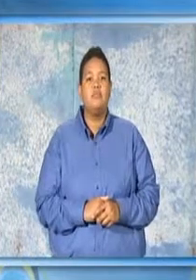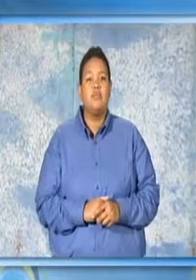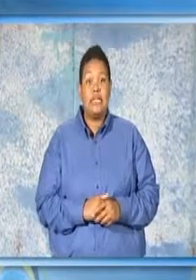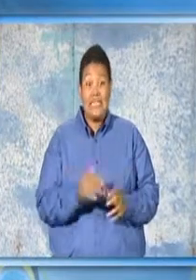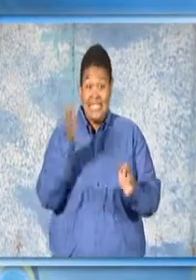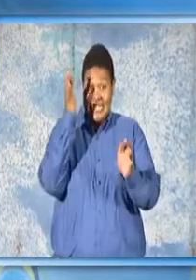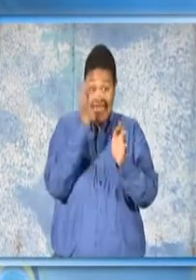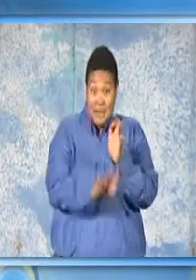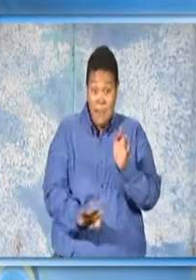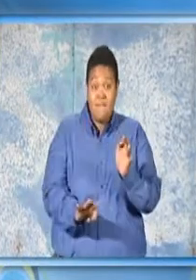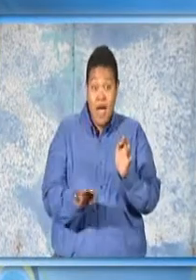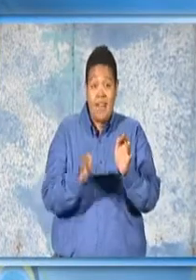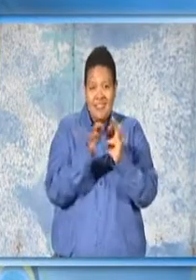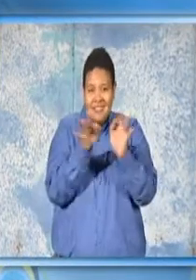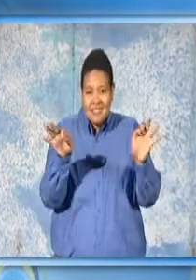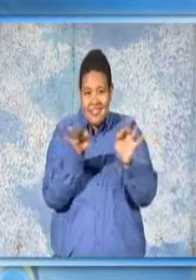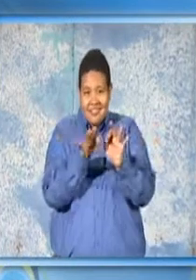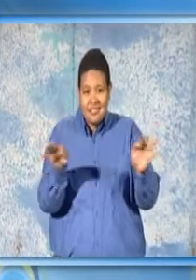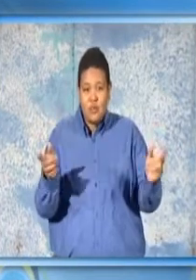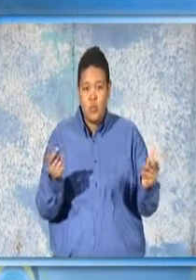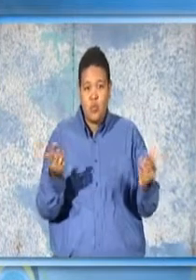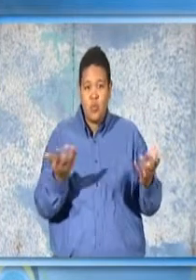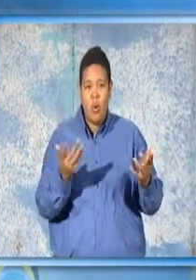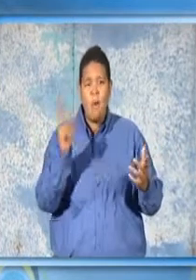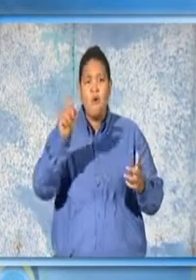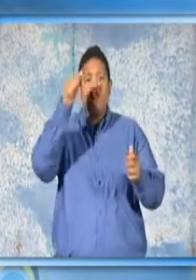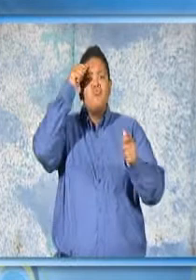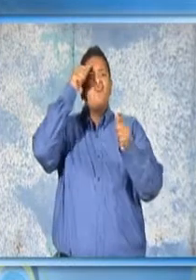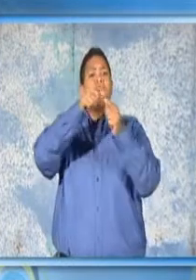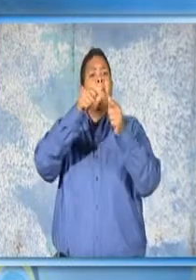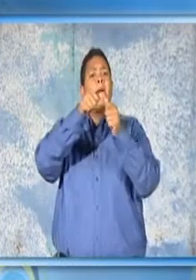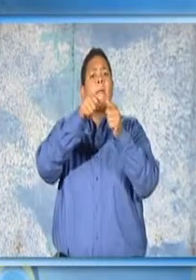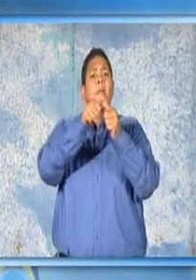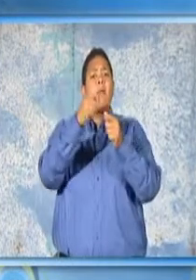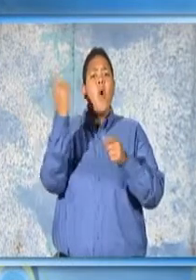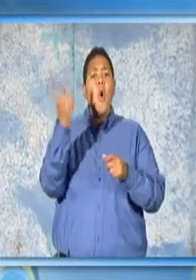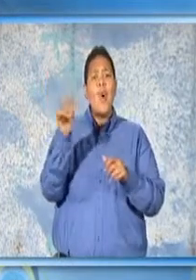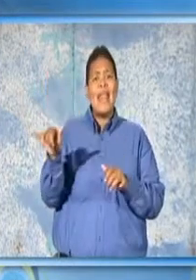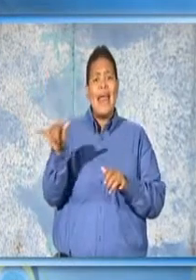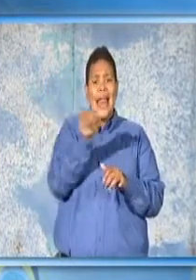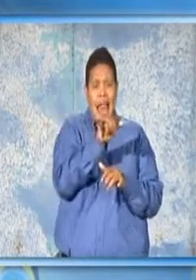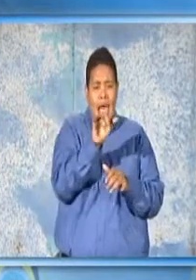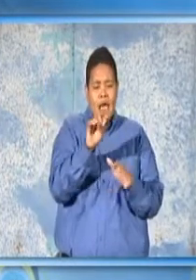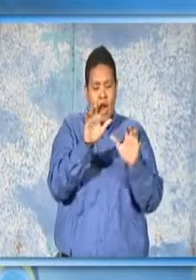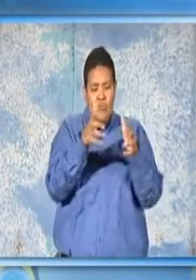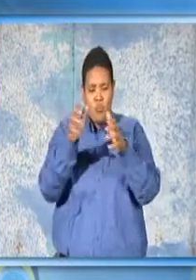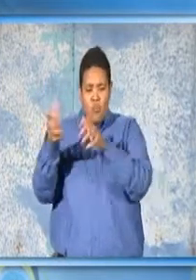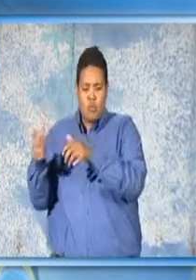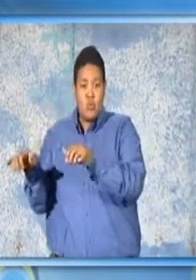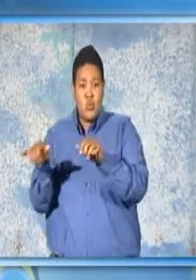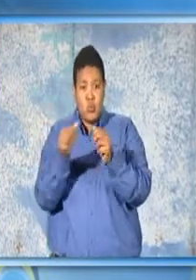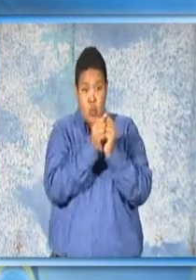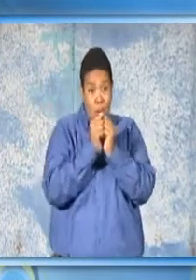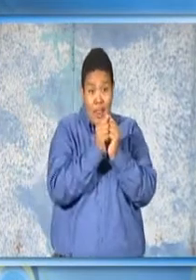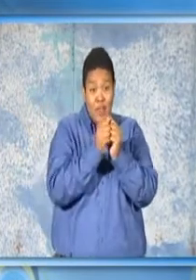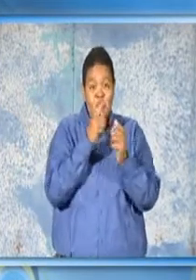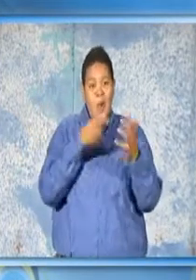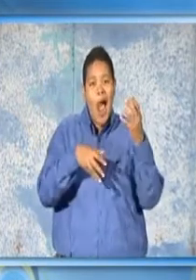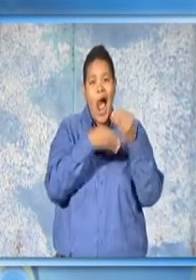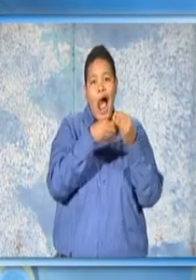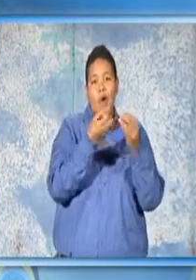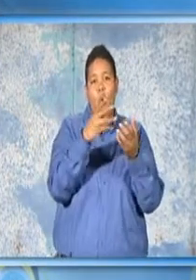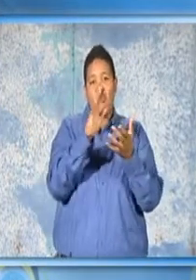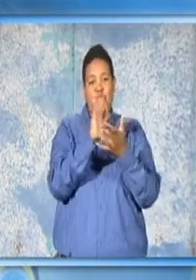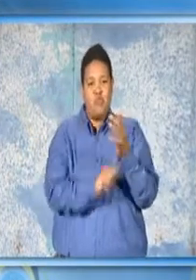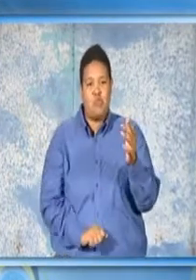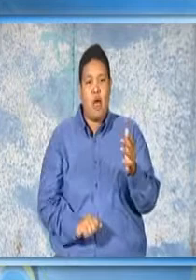To simplify an expression, we must remember that only like terms can be grouped together in order to be added or